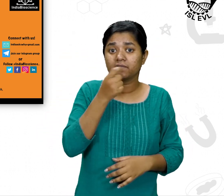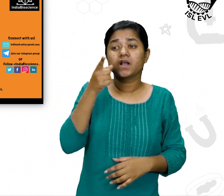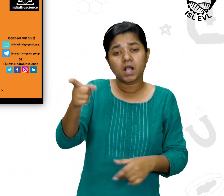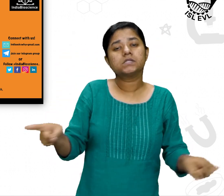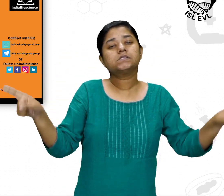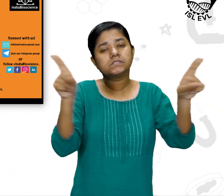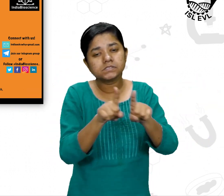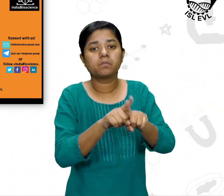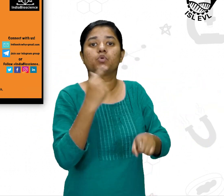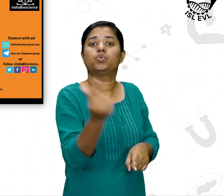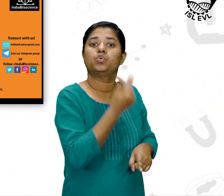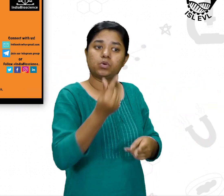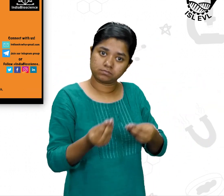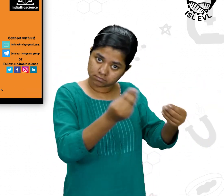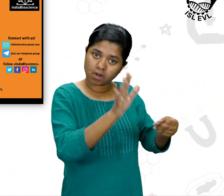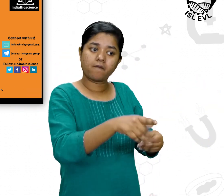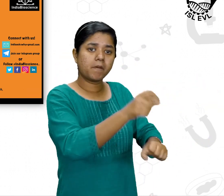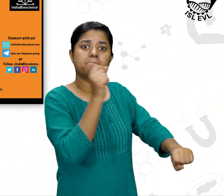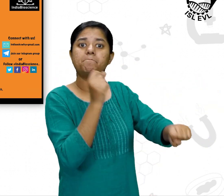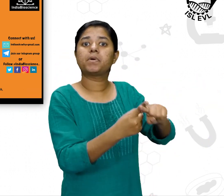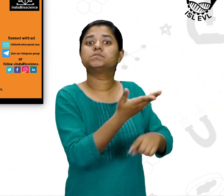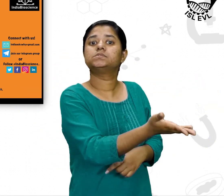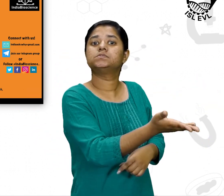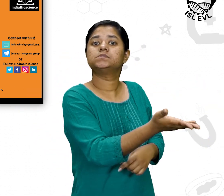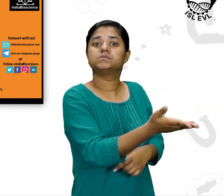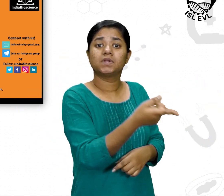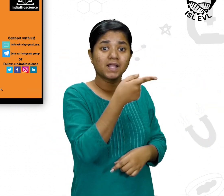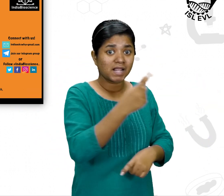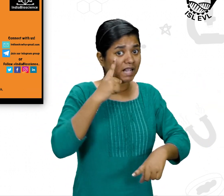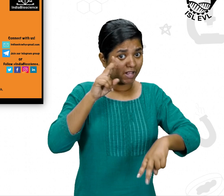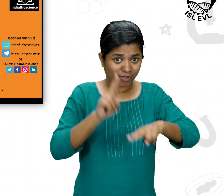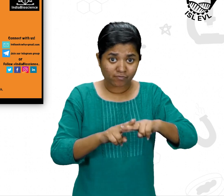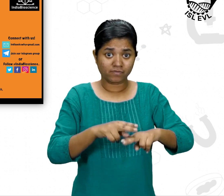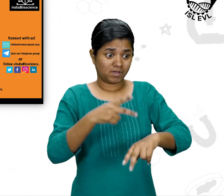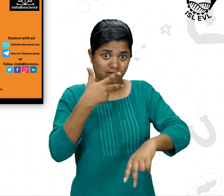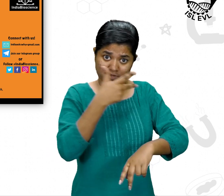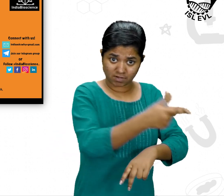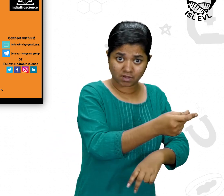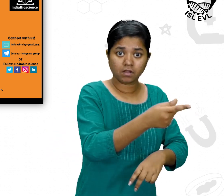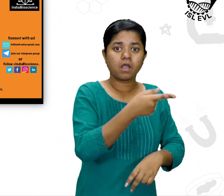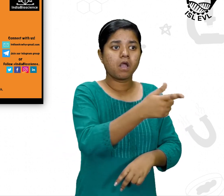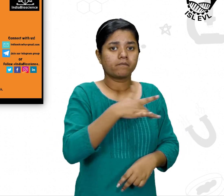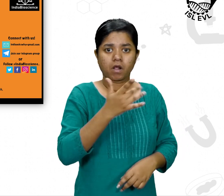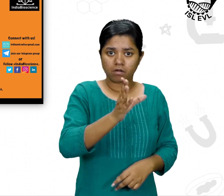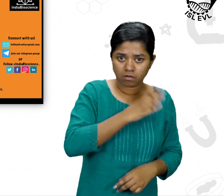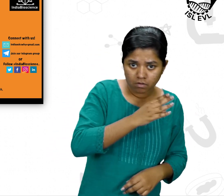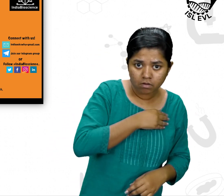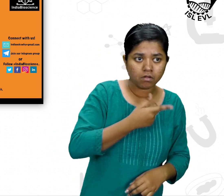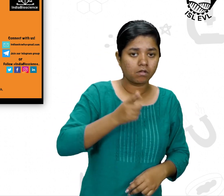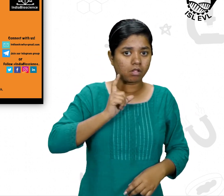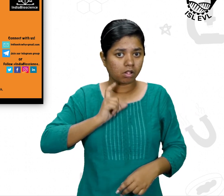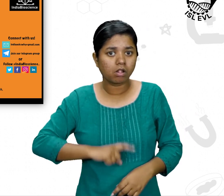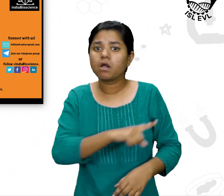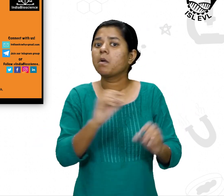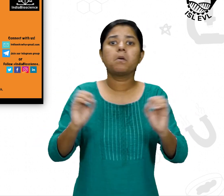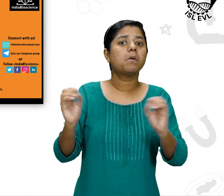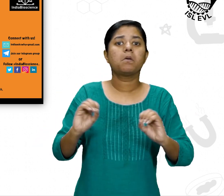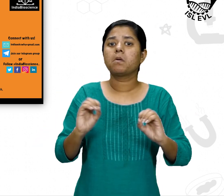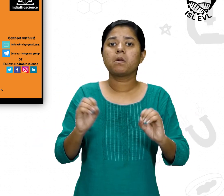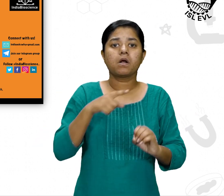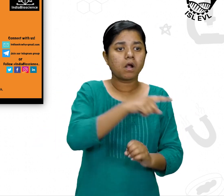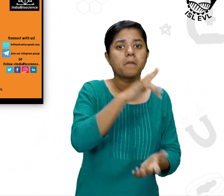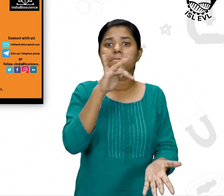would be being able to ask, but because we can't, we use substitute measures that give us at least a